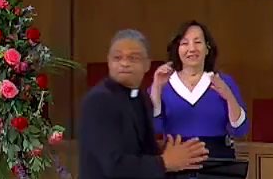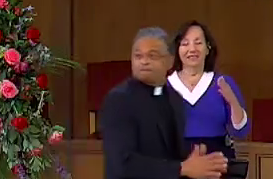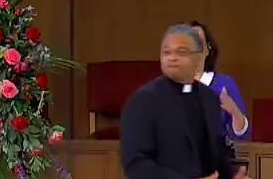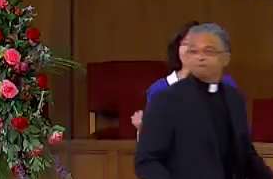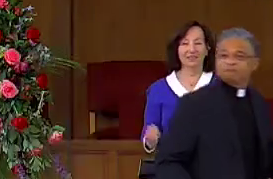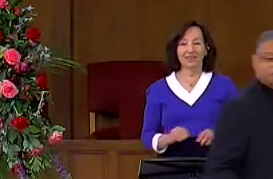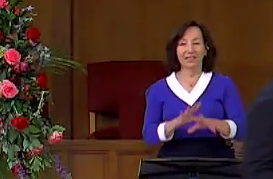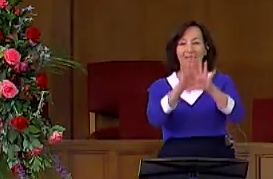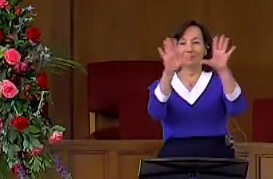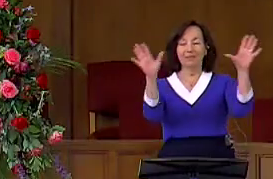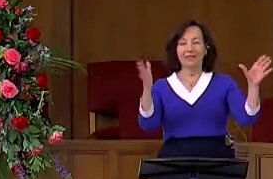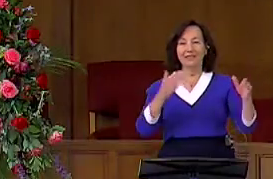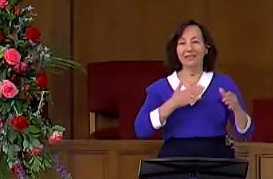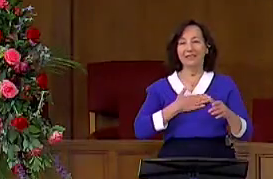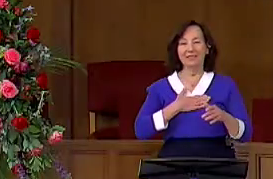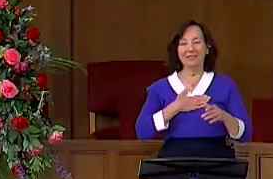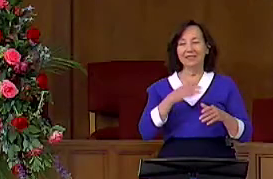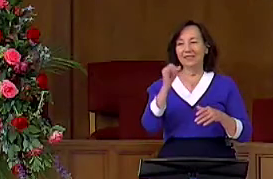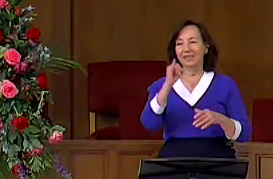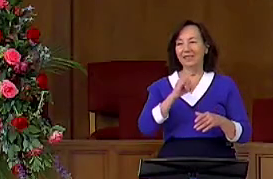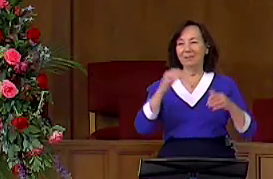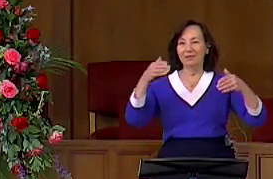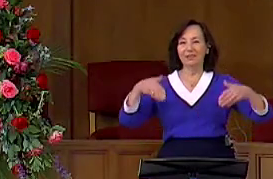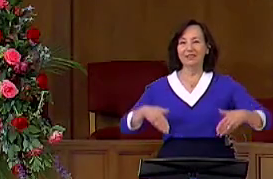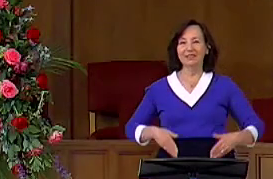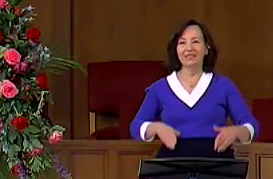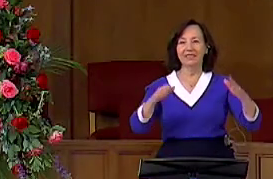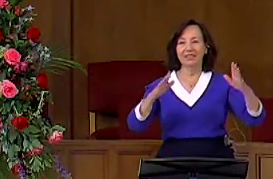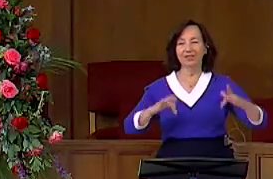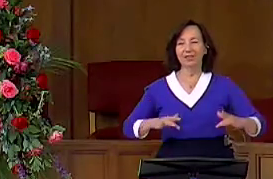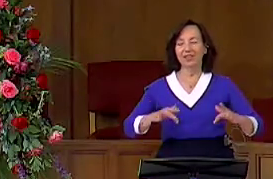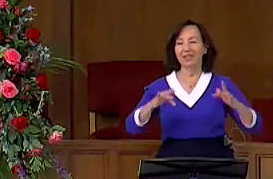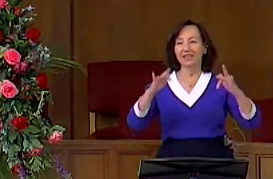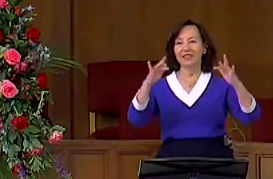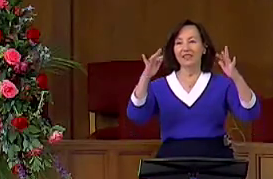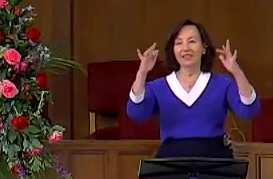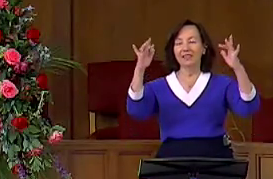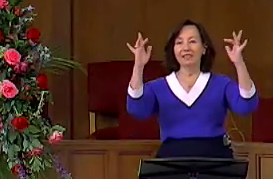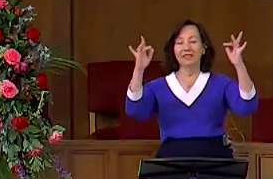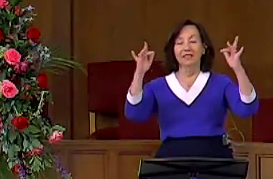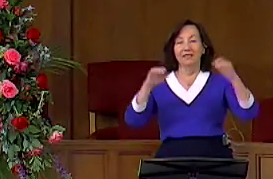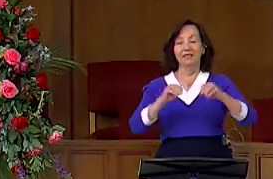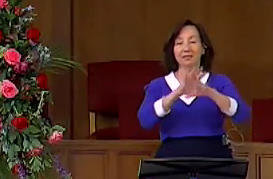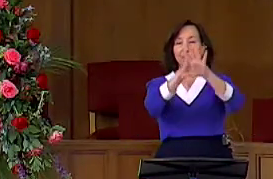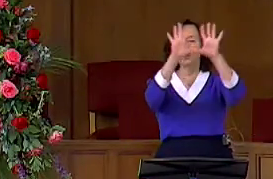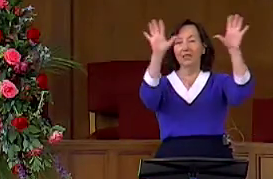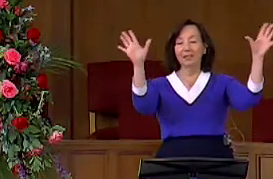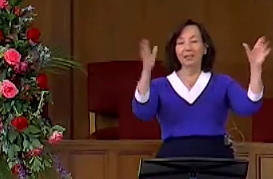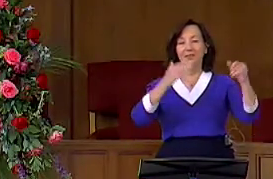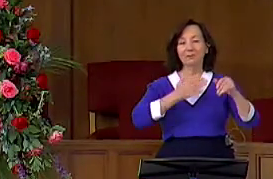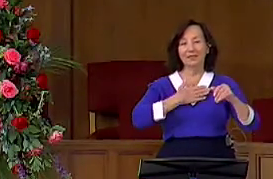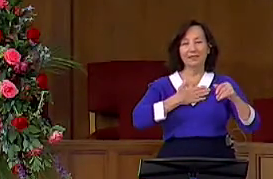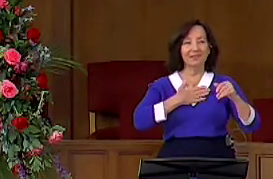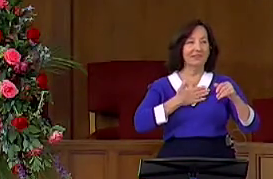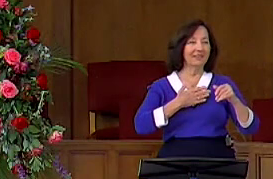This little light of mine, I'm gonna let it shine. This little light